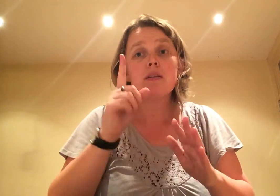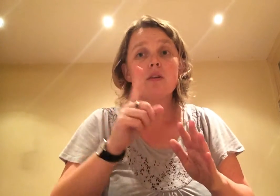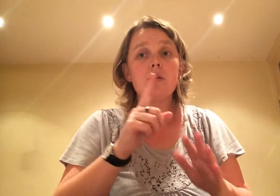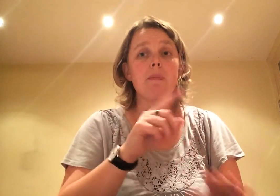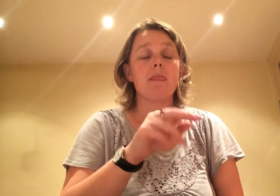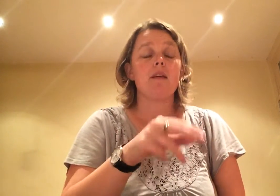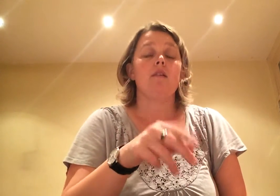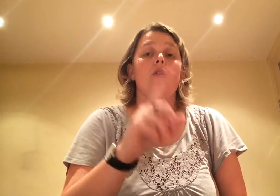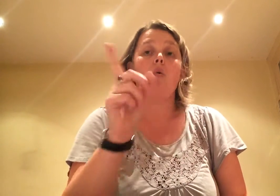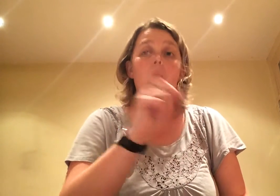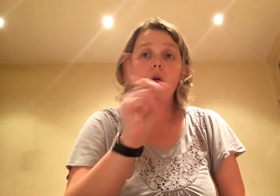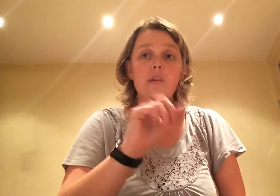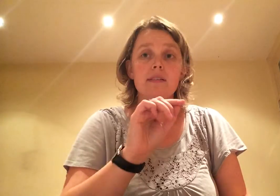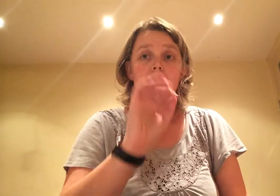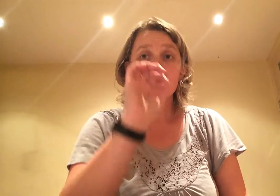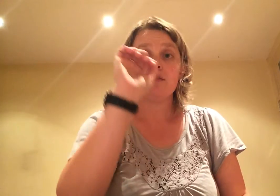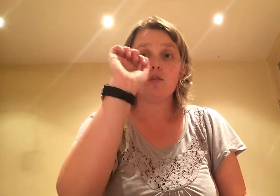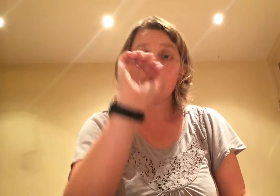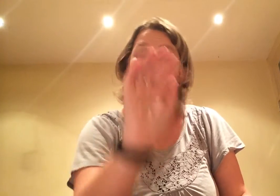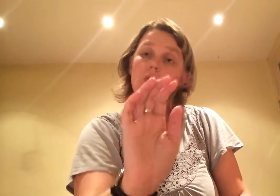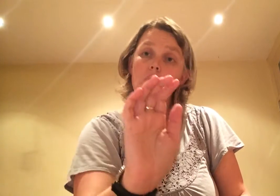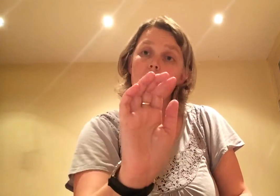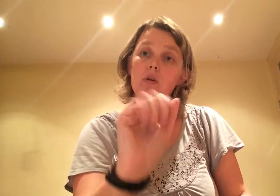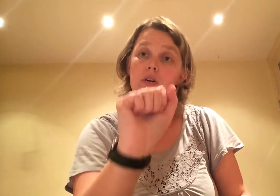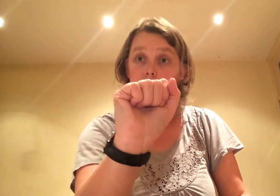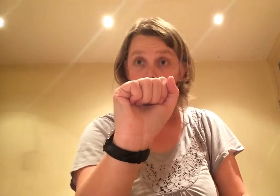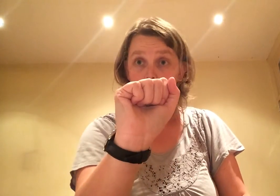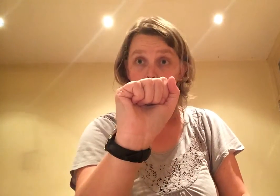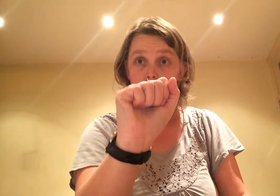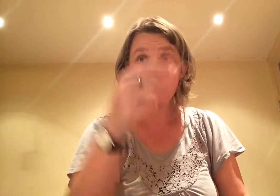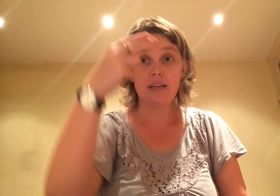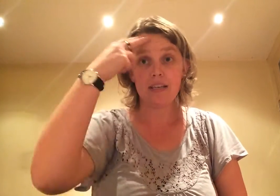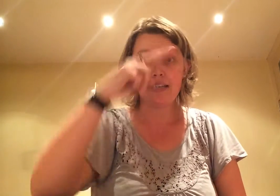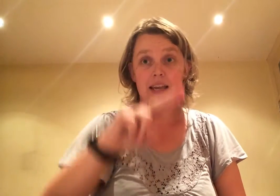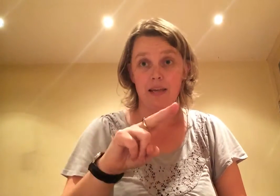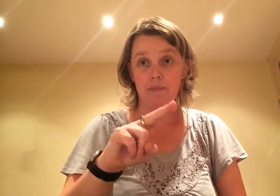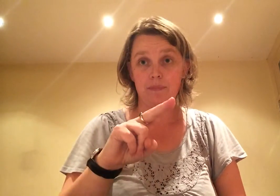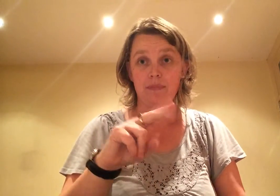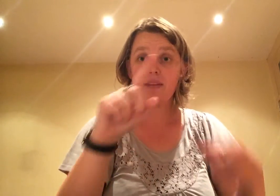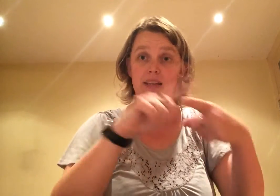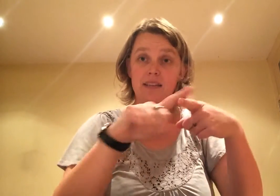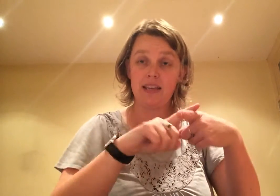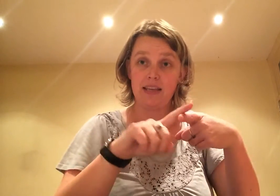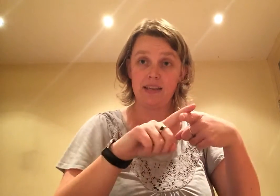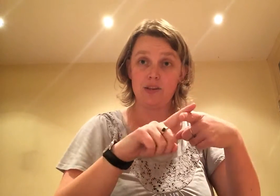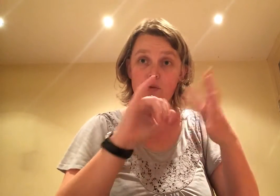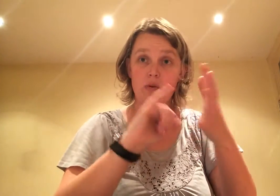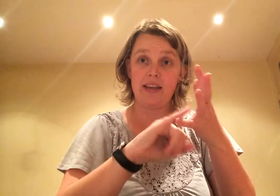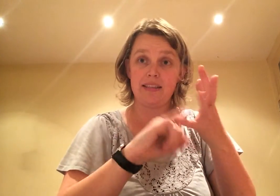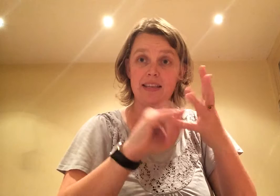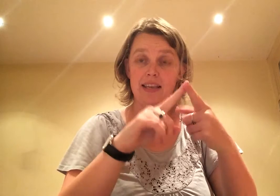So what's your name? That's in English, or SSE.